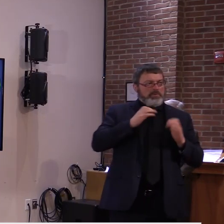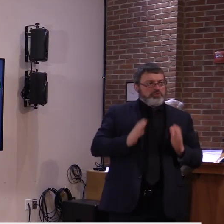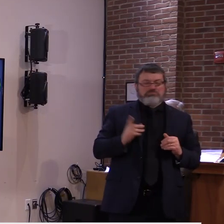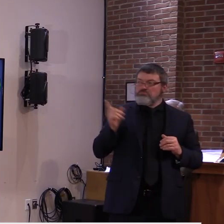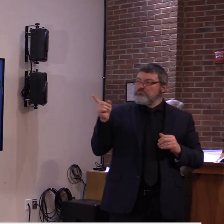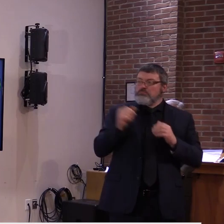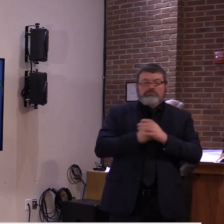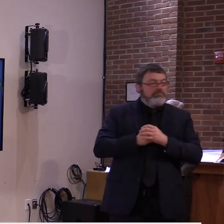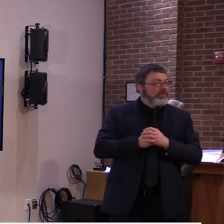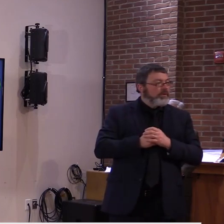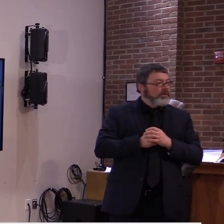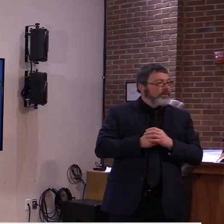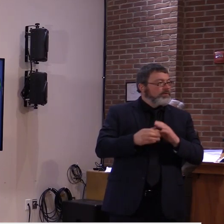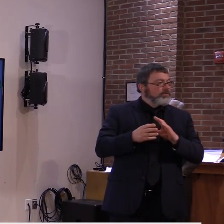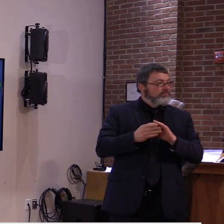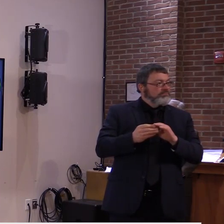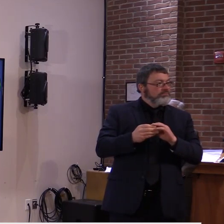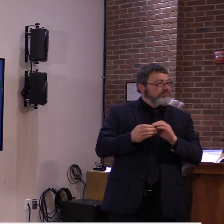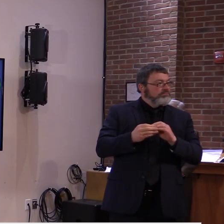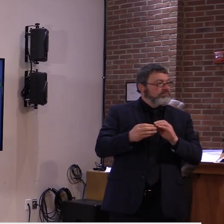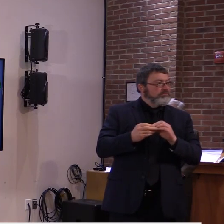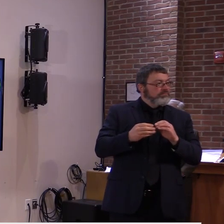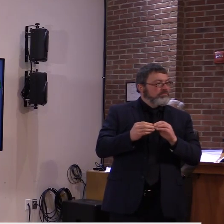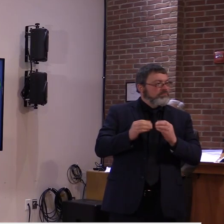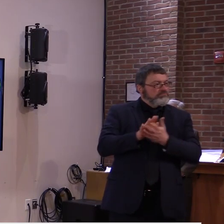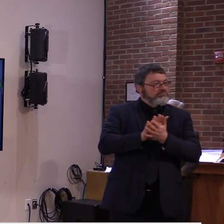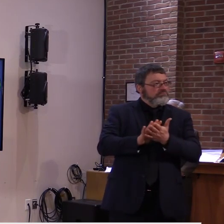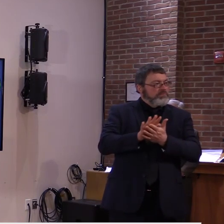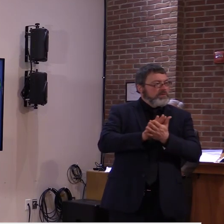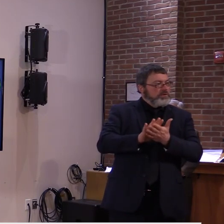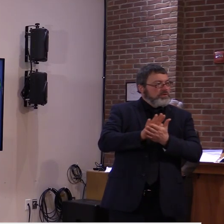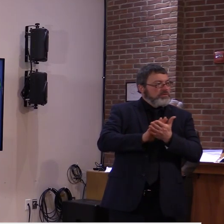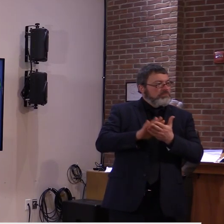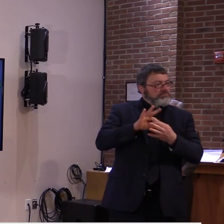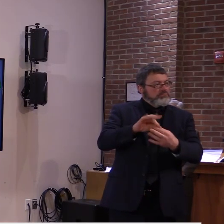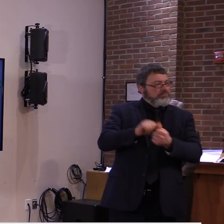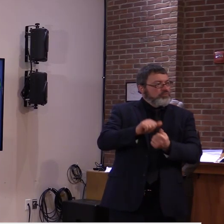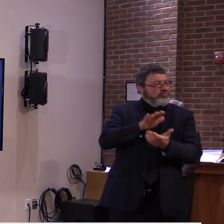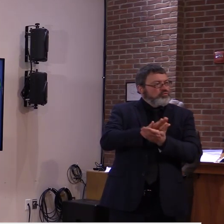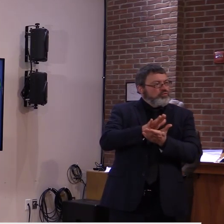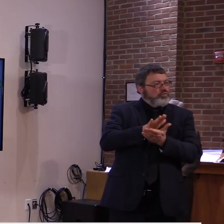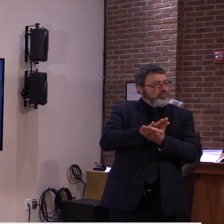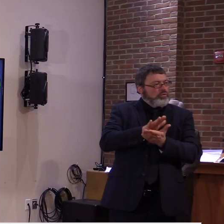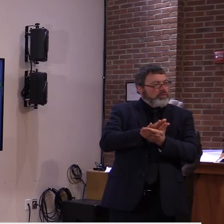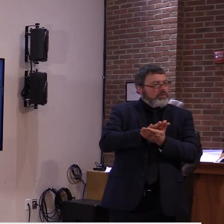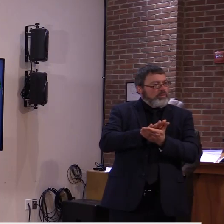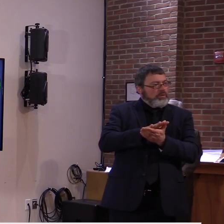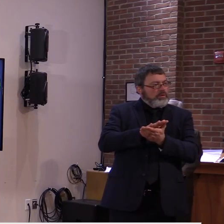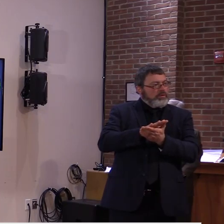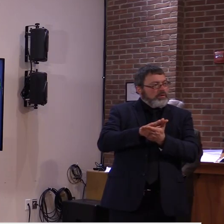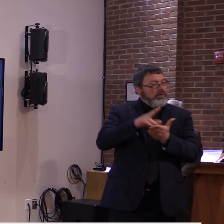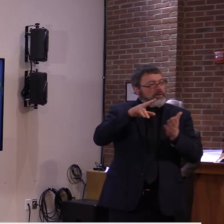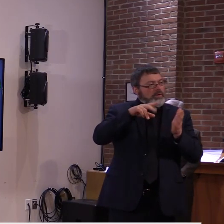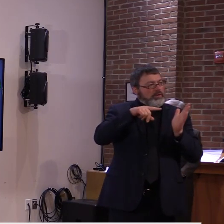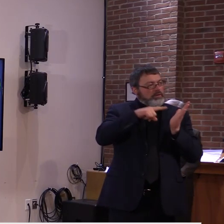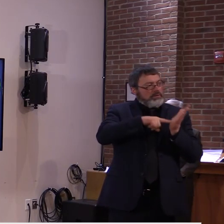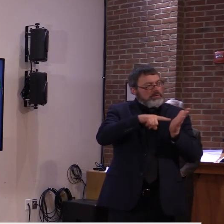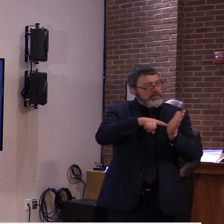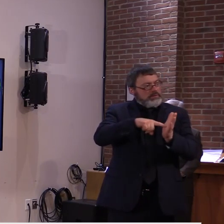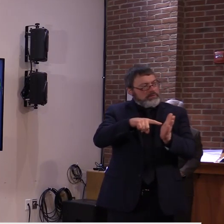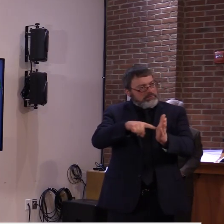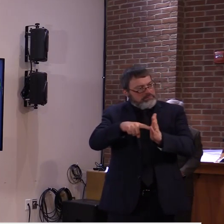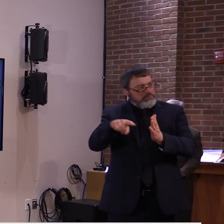Thank you, Governor. And one for Dr. Levine. We're hearing from people that are concerned that as schools are doing